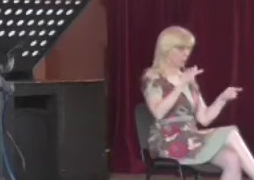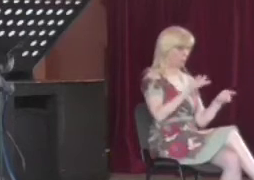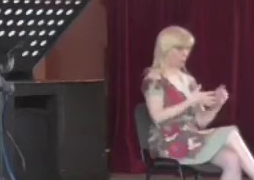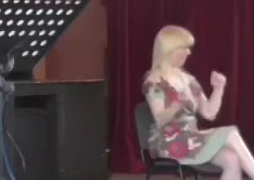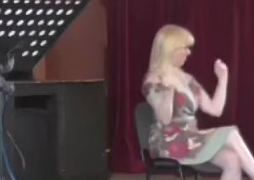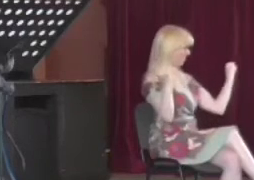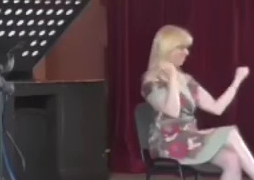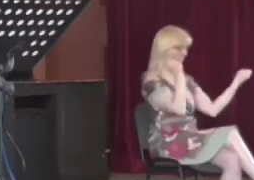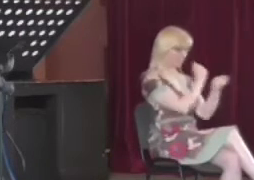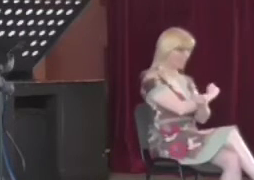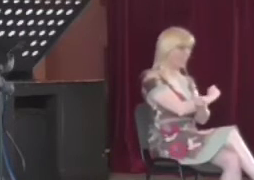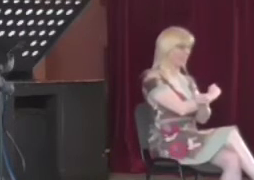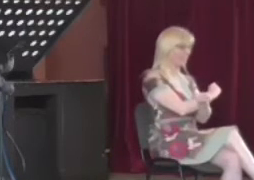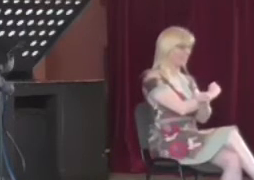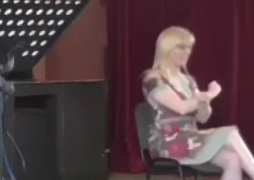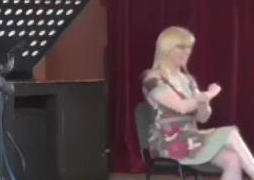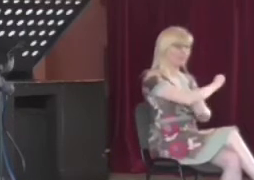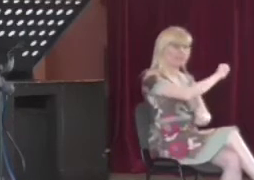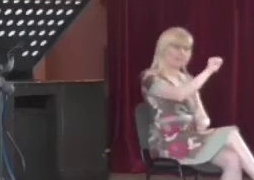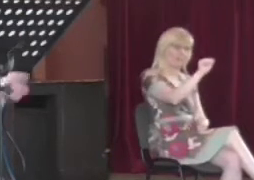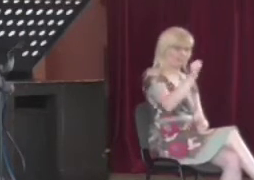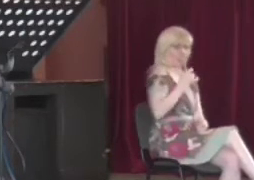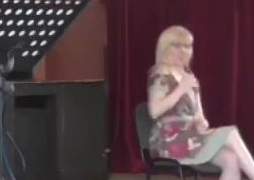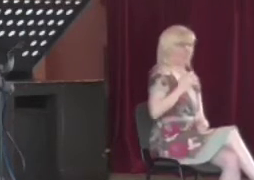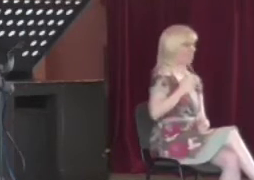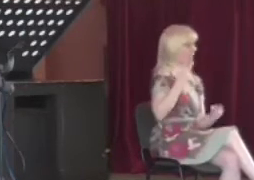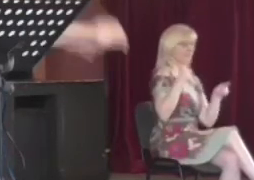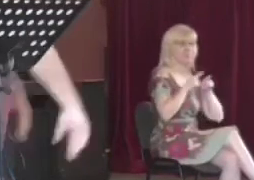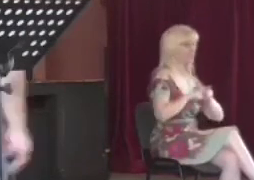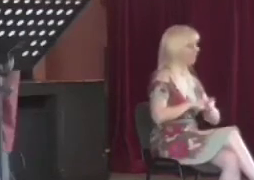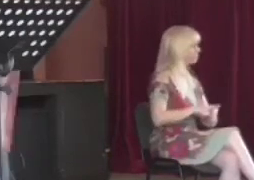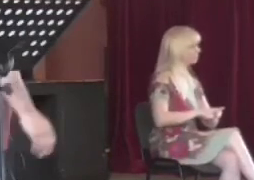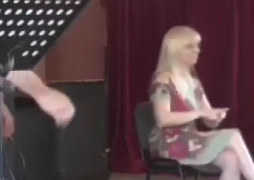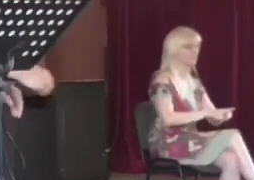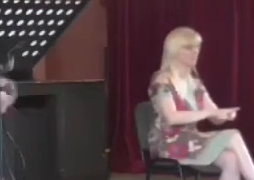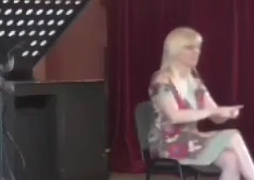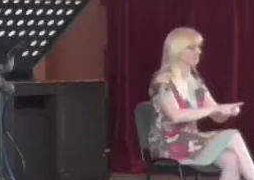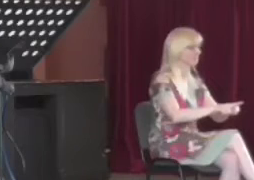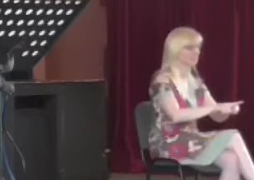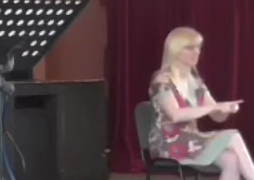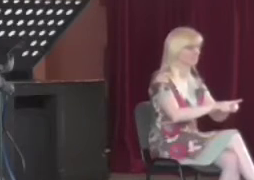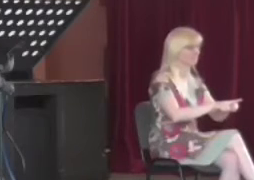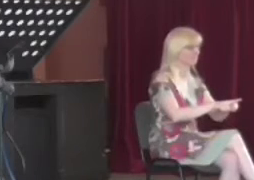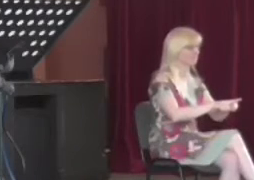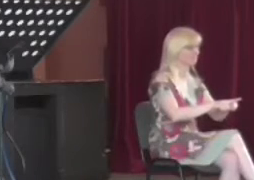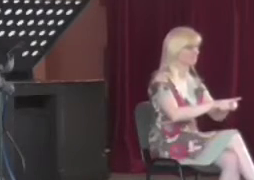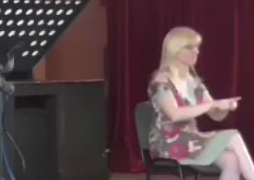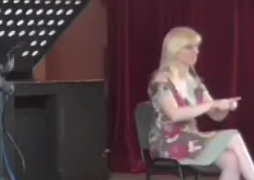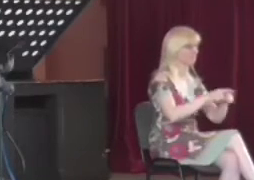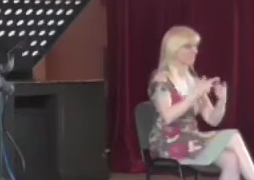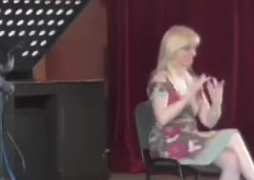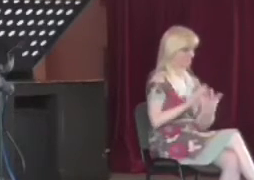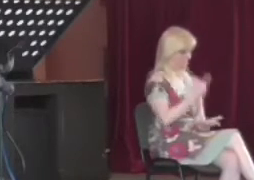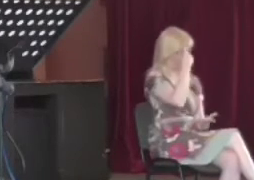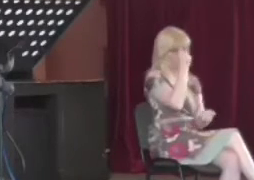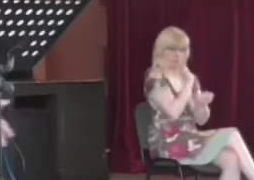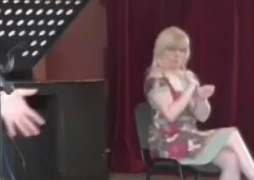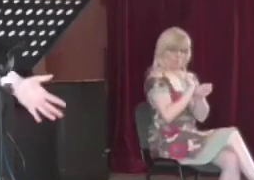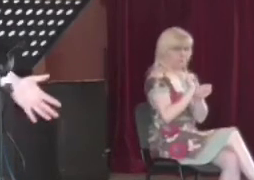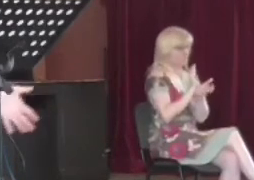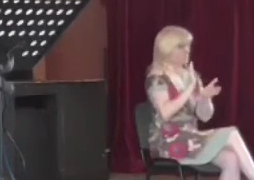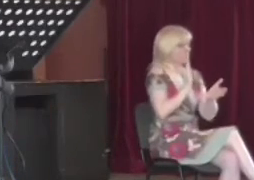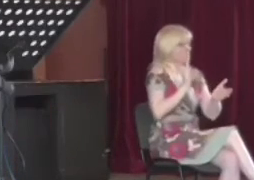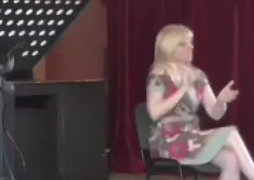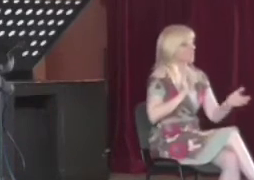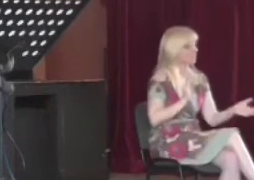Oh, there's that Christine Kelly, you know, she's the one who's always been called stupid. We don't want to listen to her, do we? Yeah,